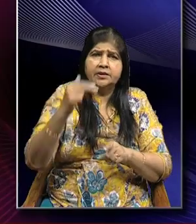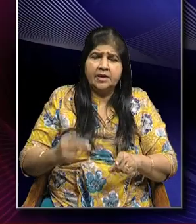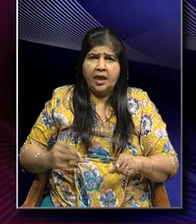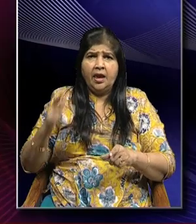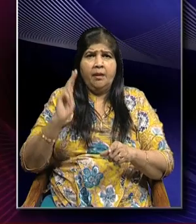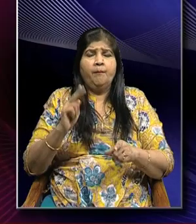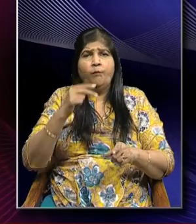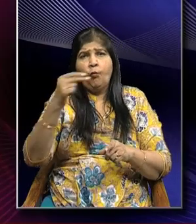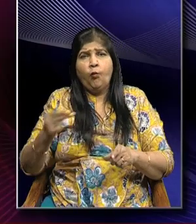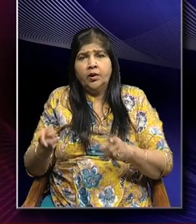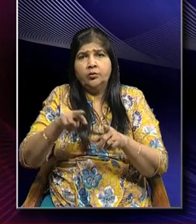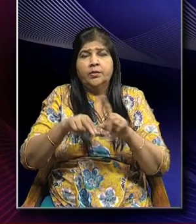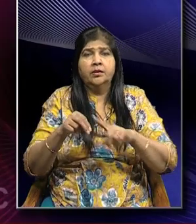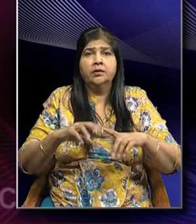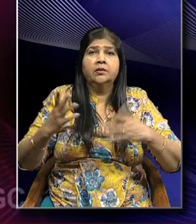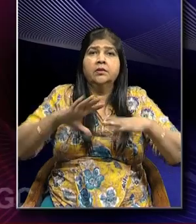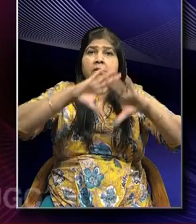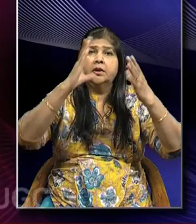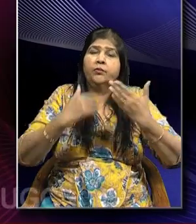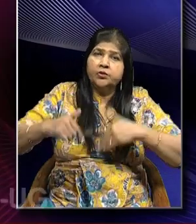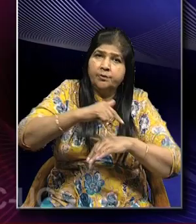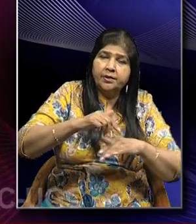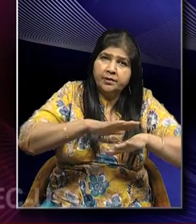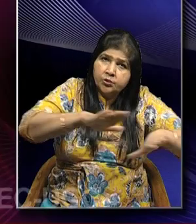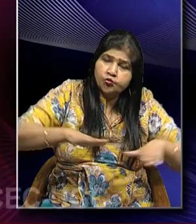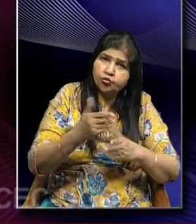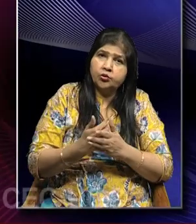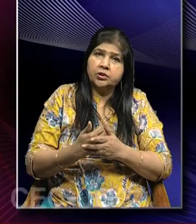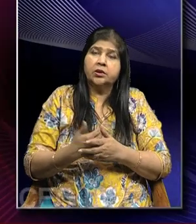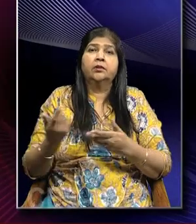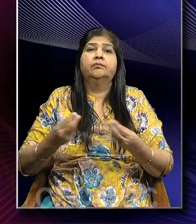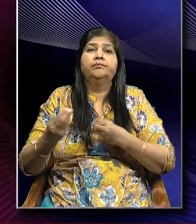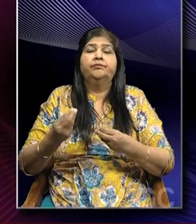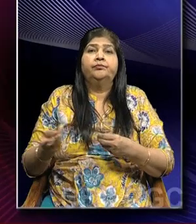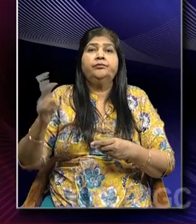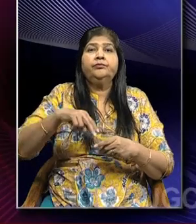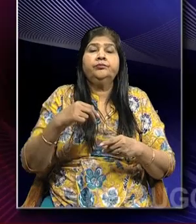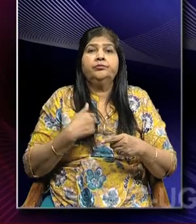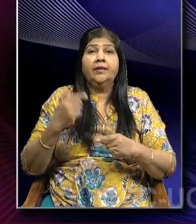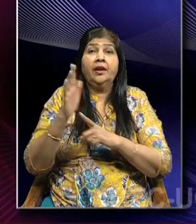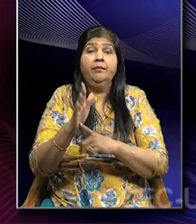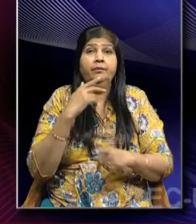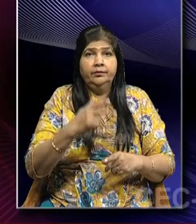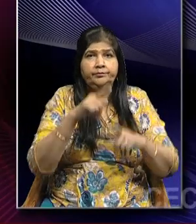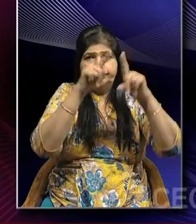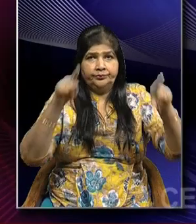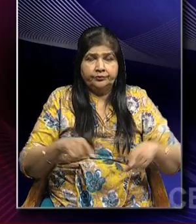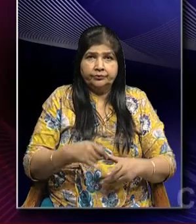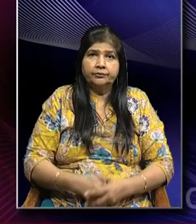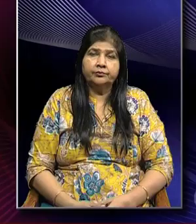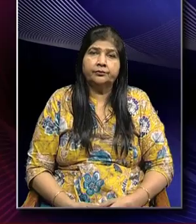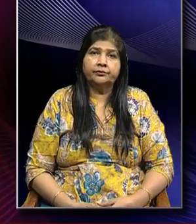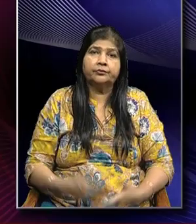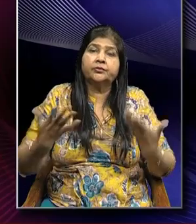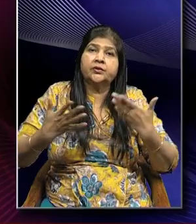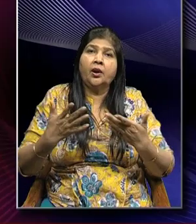strength of the environmental, social and governance component. Now coming to the compliance framework. What is the